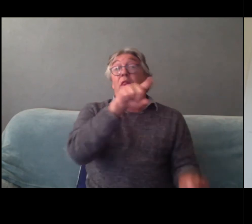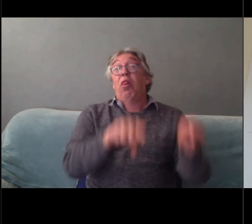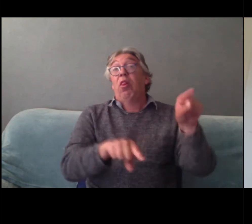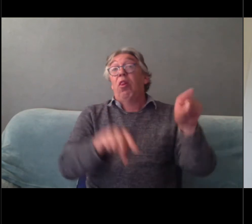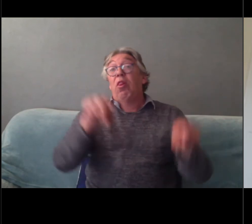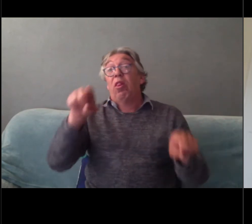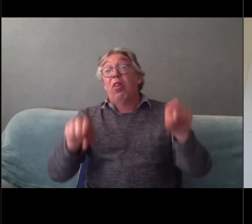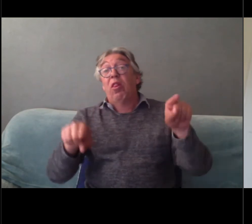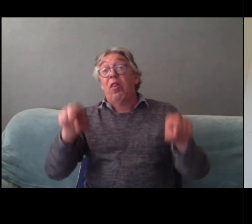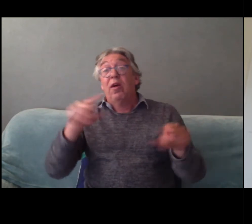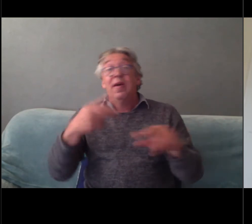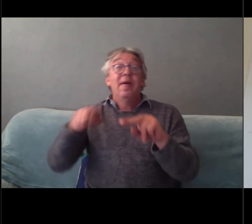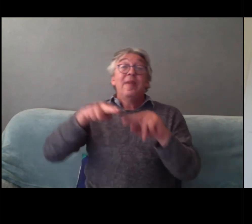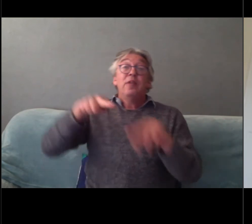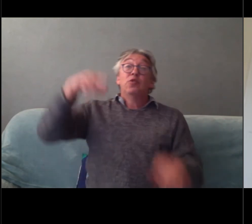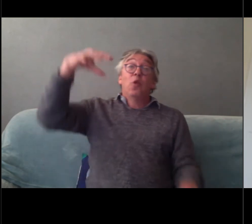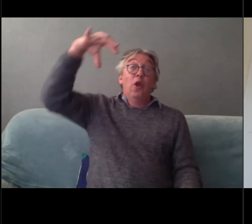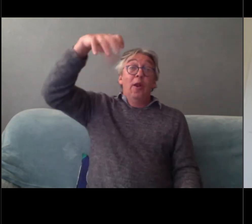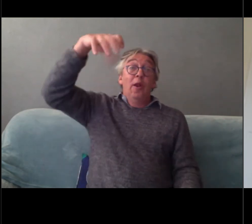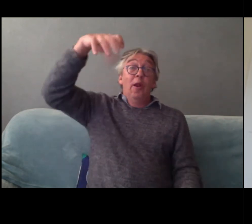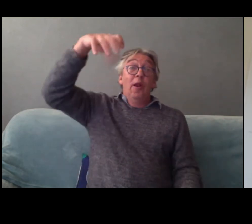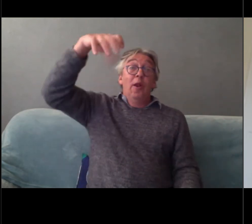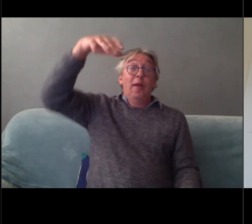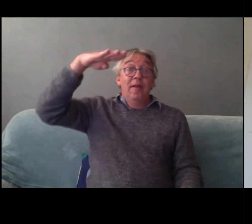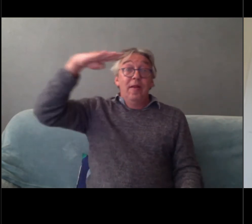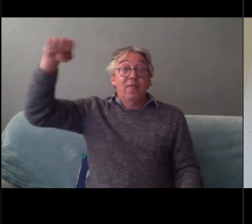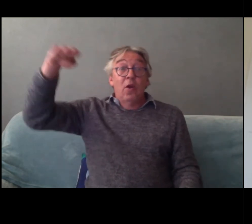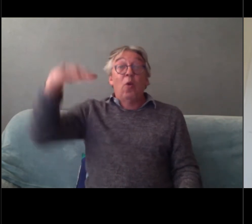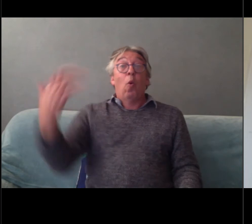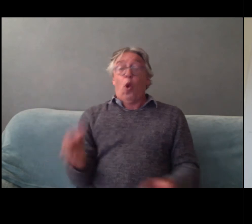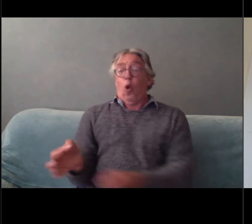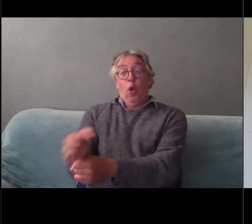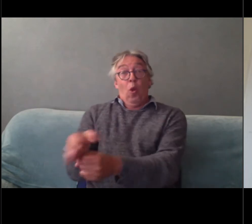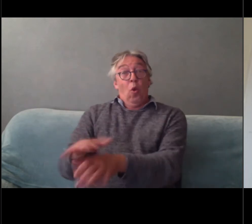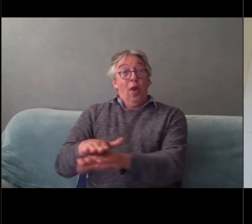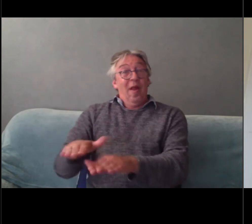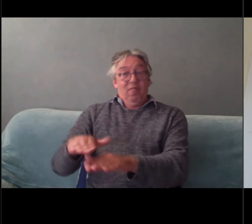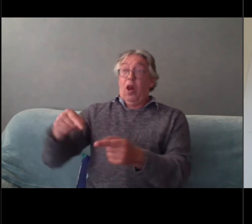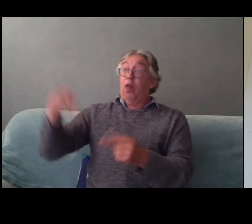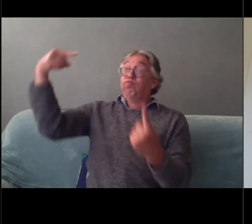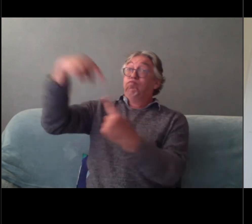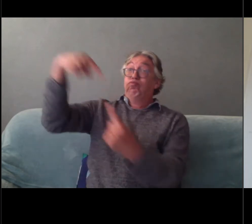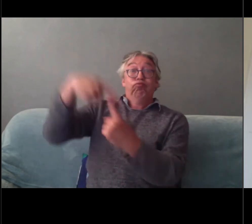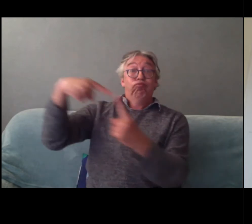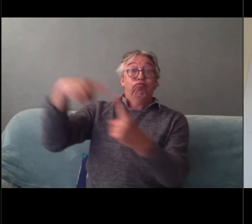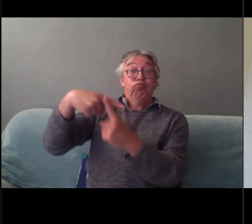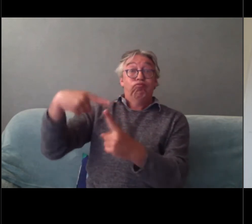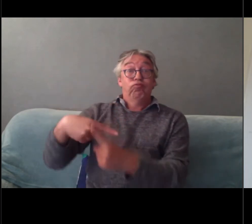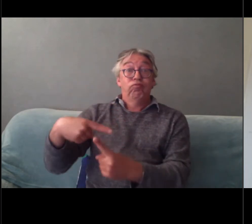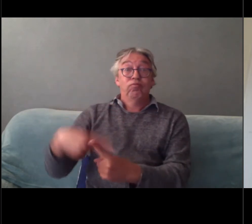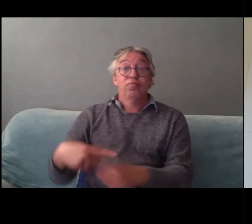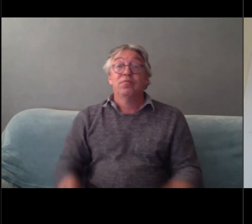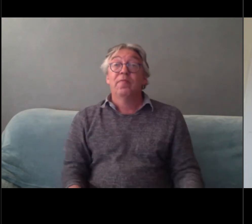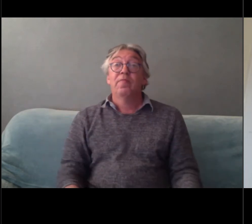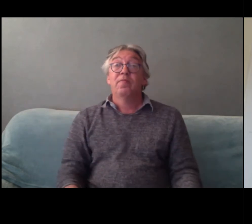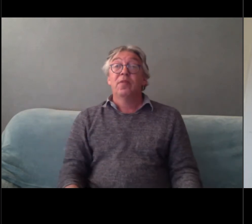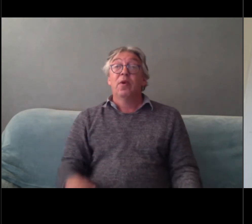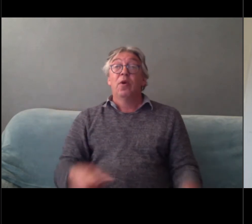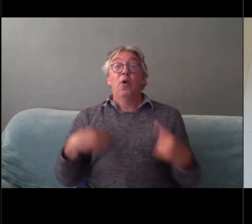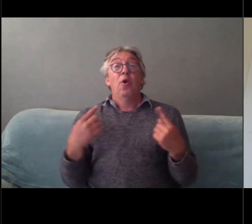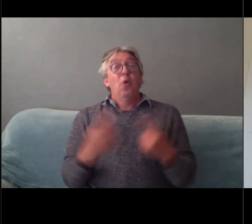at examples of promising practices across many countries, and we reached a number of kind of